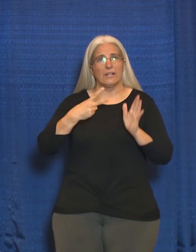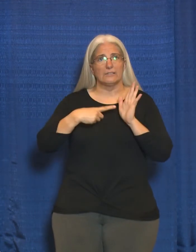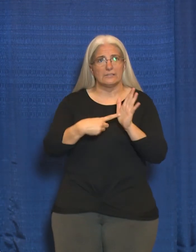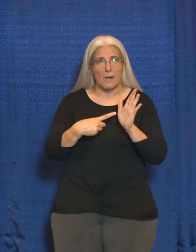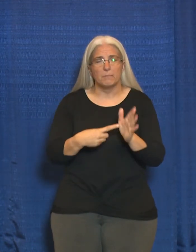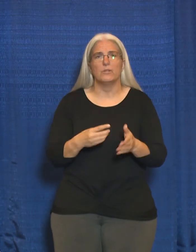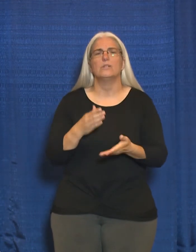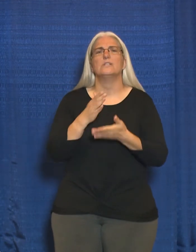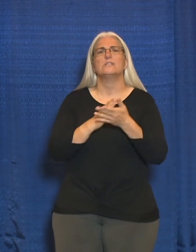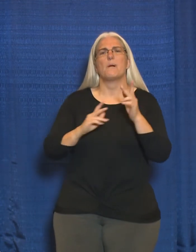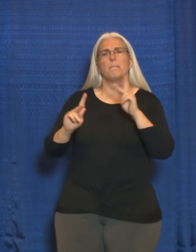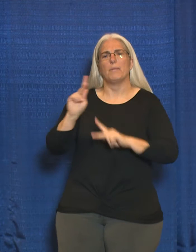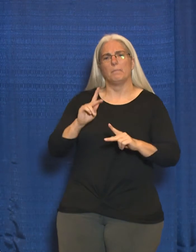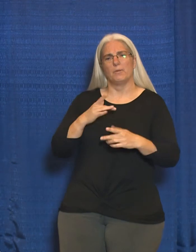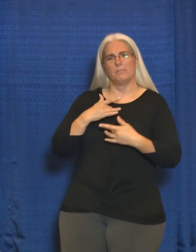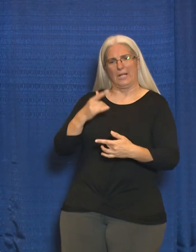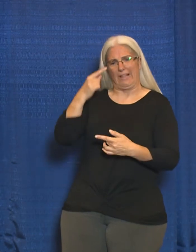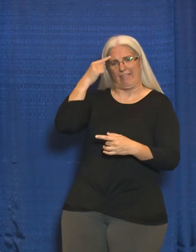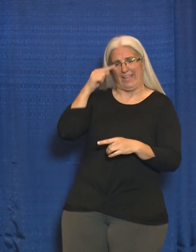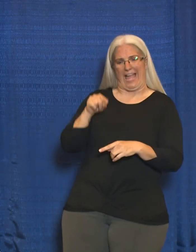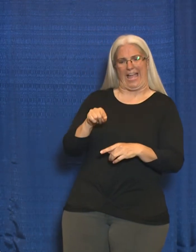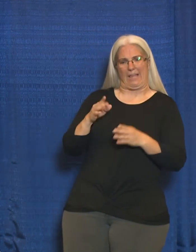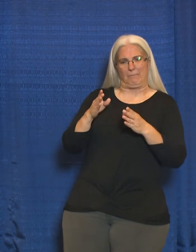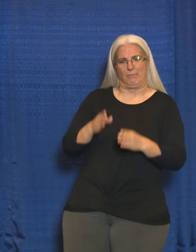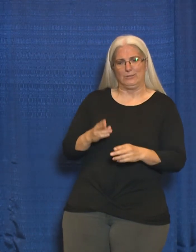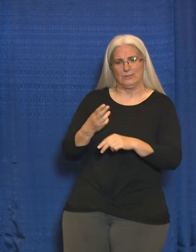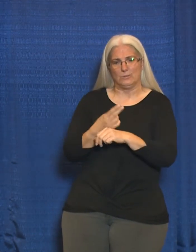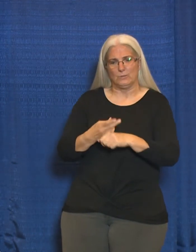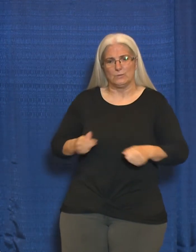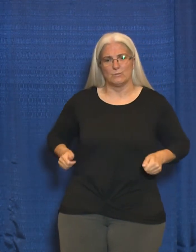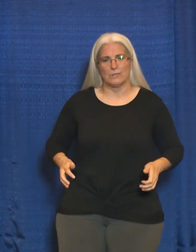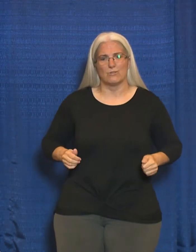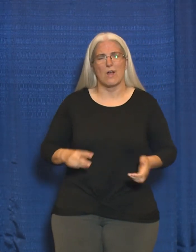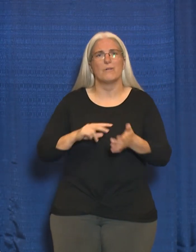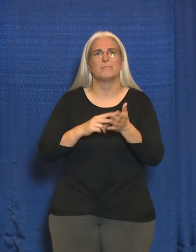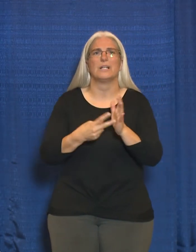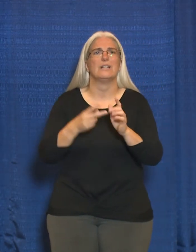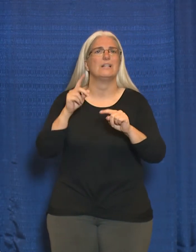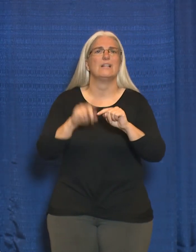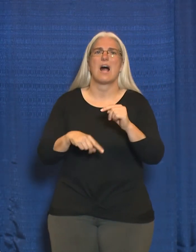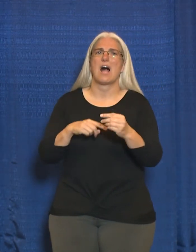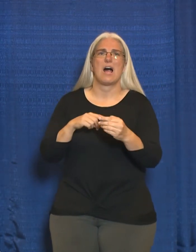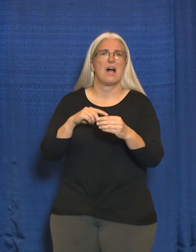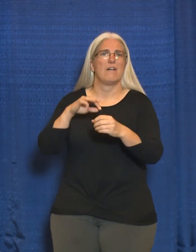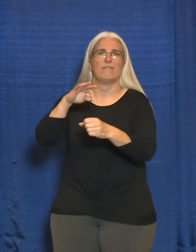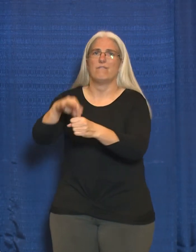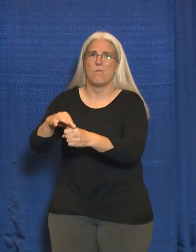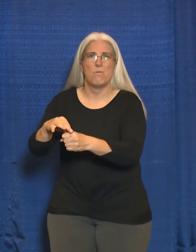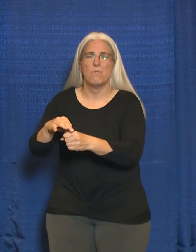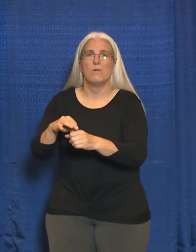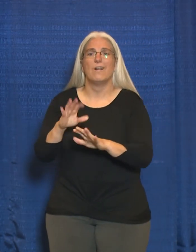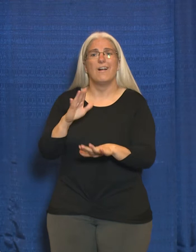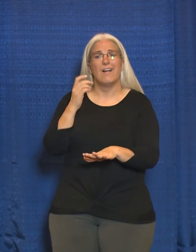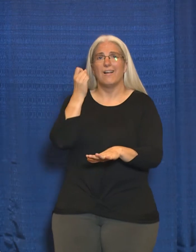Some people incorrectly believe that use of a wheelchair might prevent someone from voting.